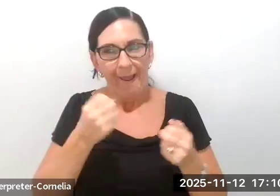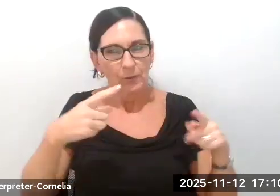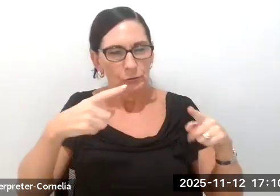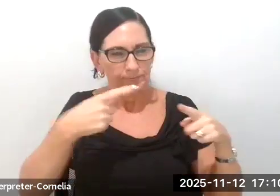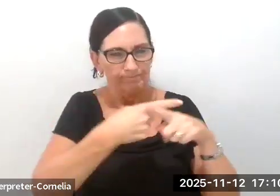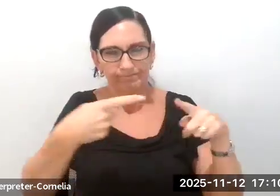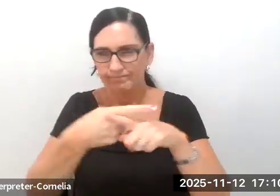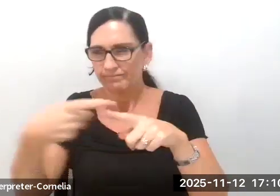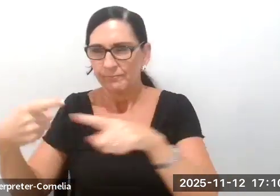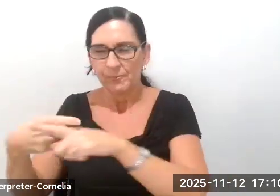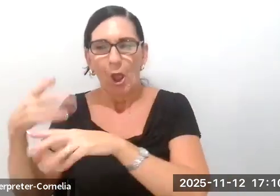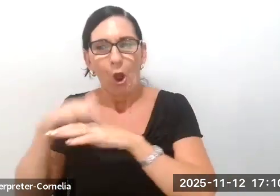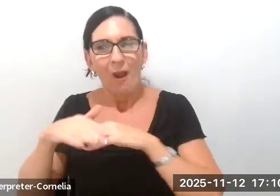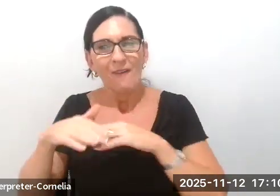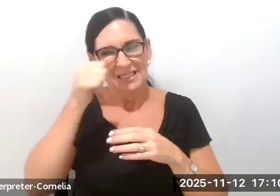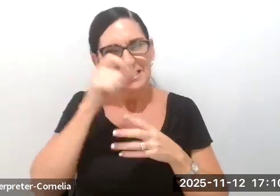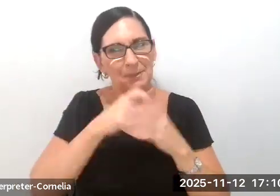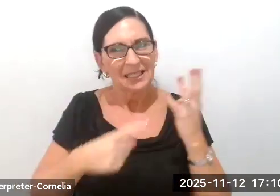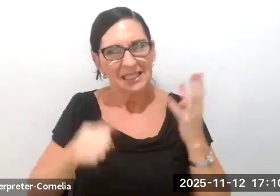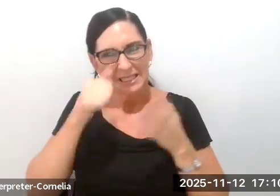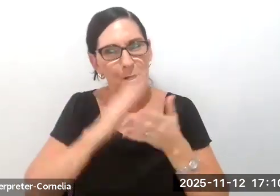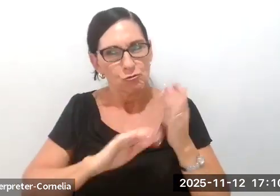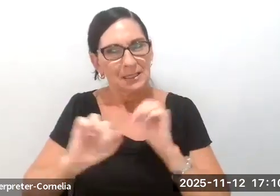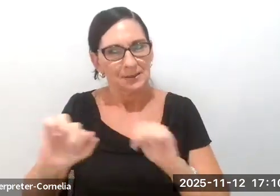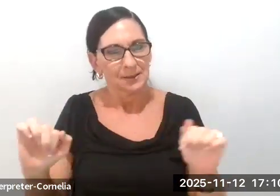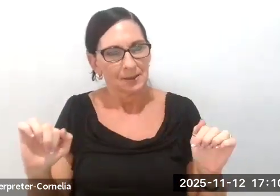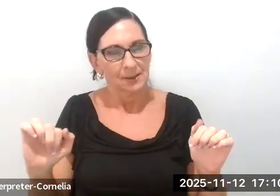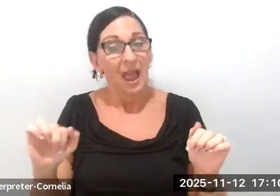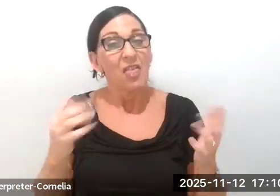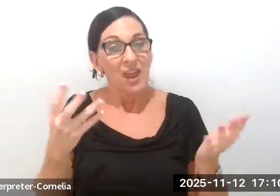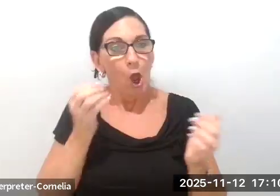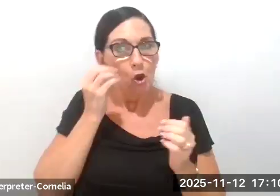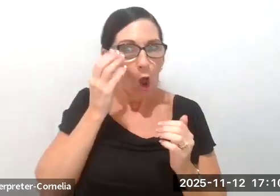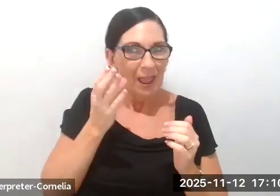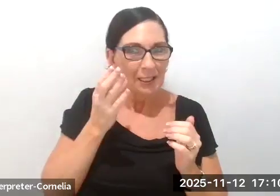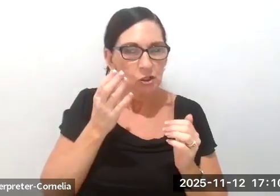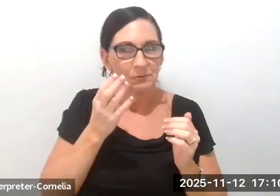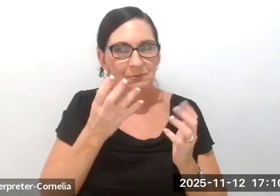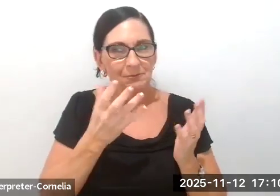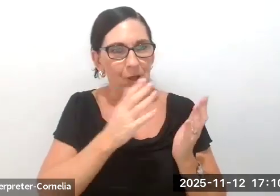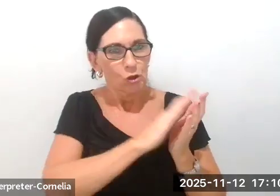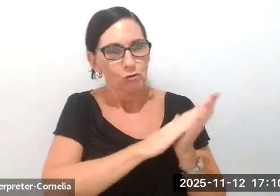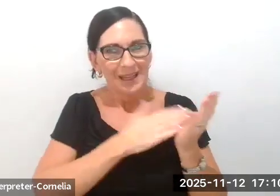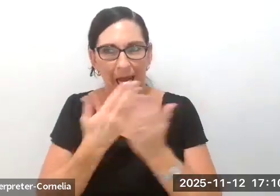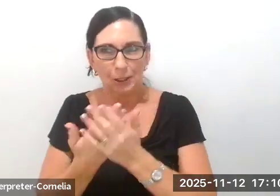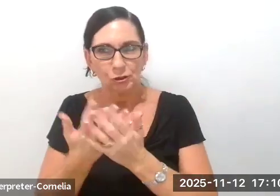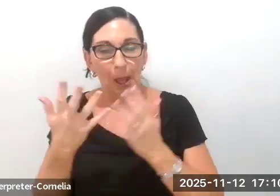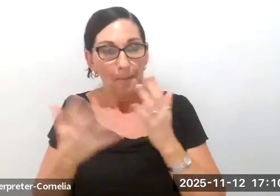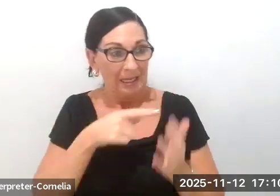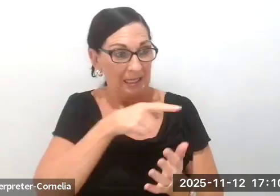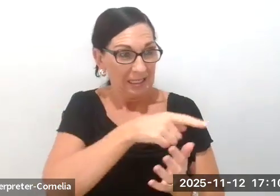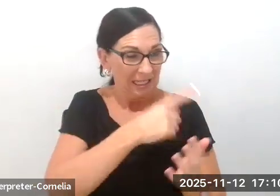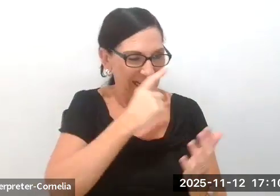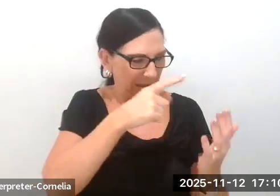of disability experiences. And then knowledge translation, translating the research findings into